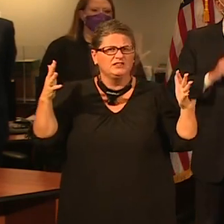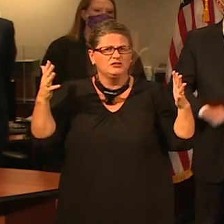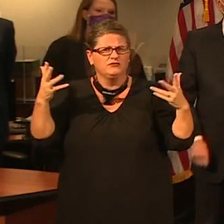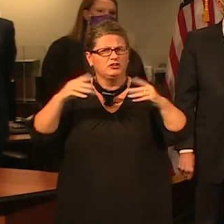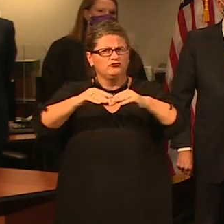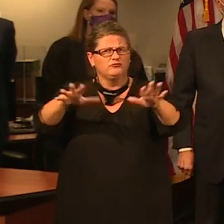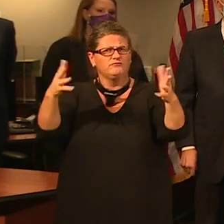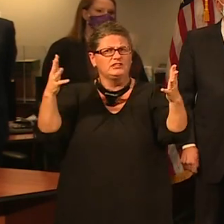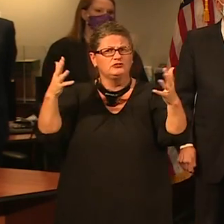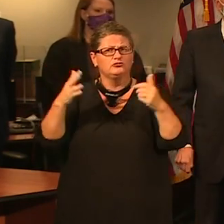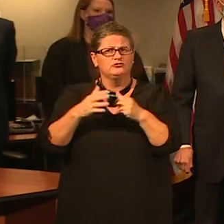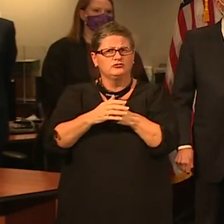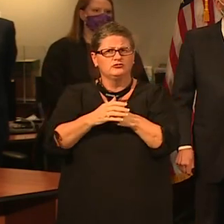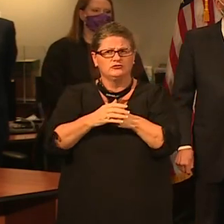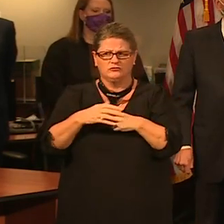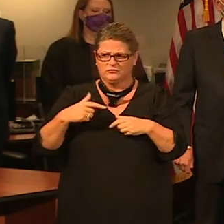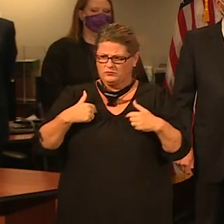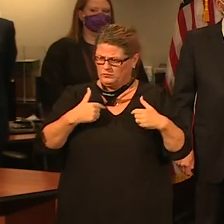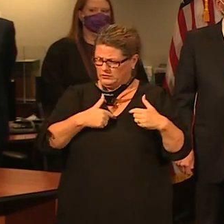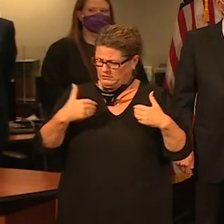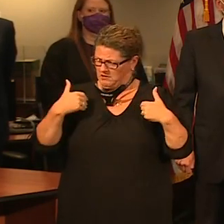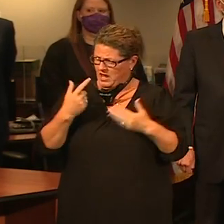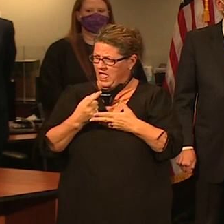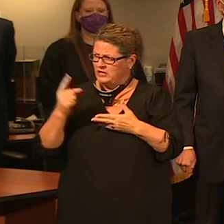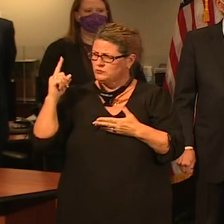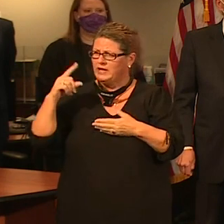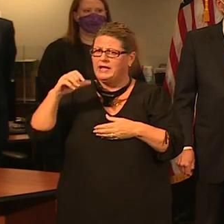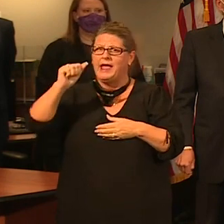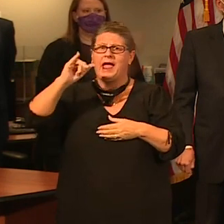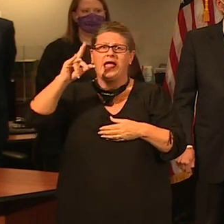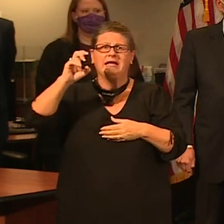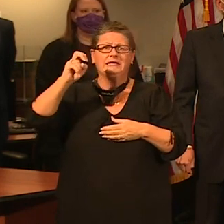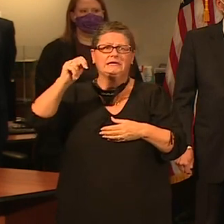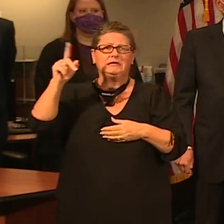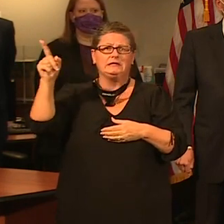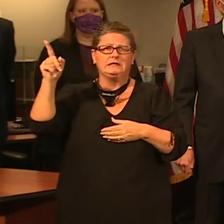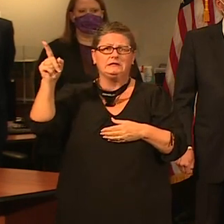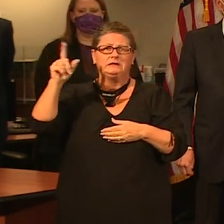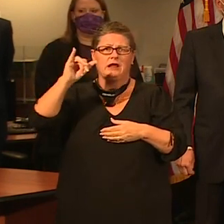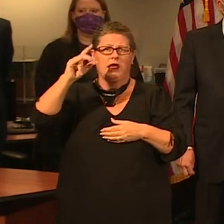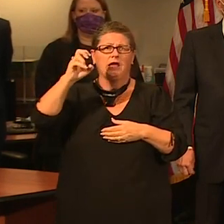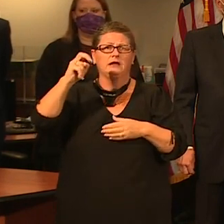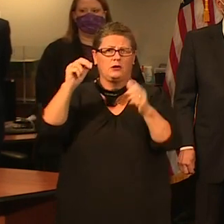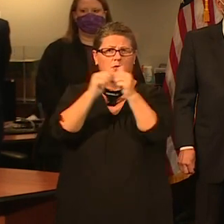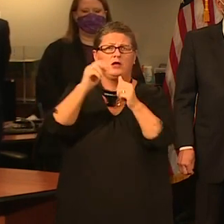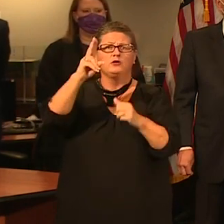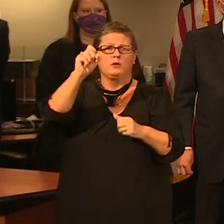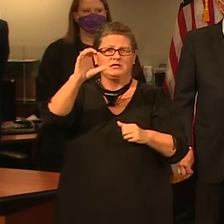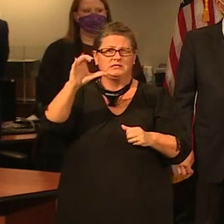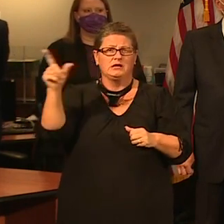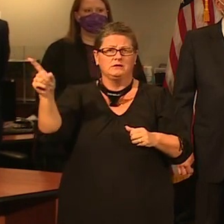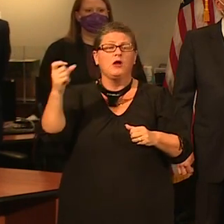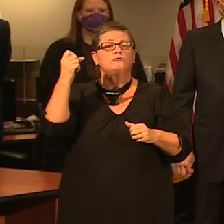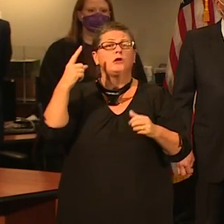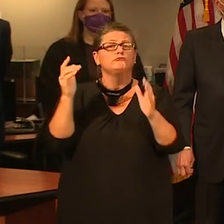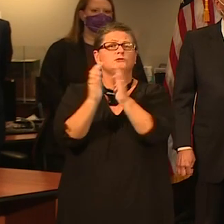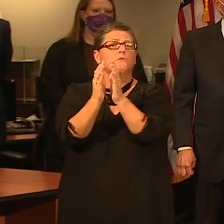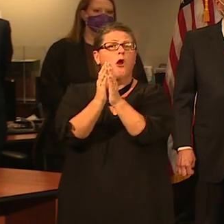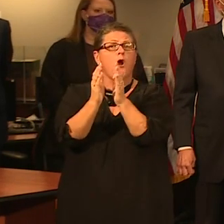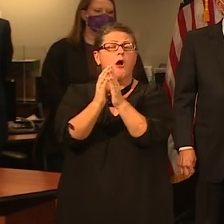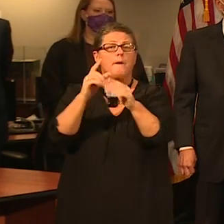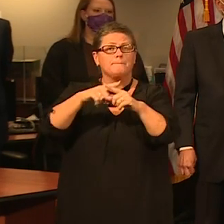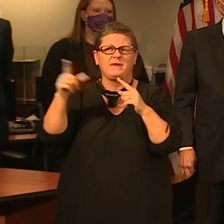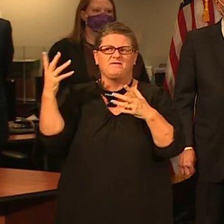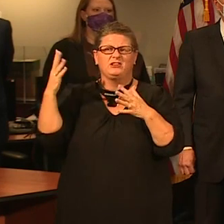out. We had a testing event last week in Aiken in partnership with USC, a very small testing